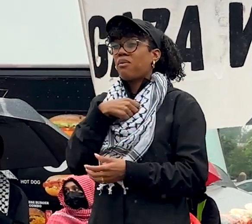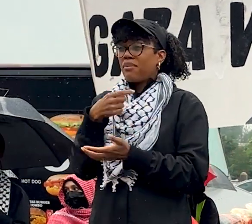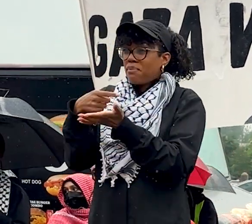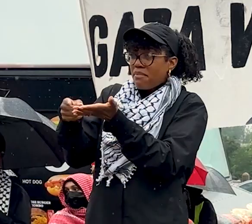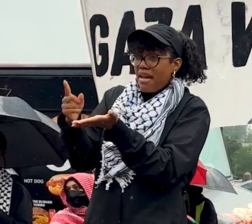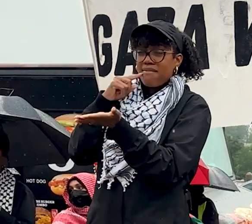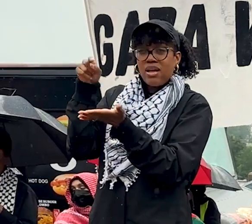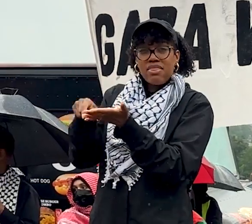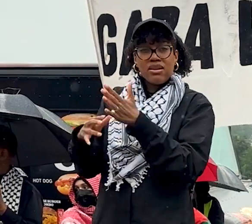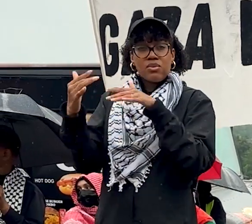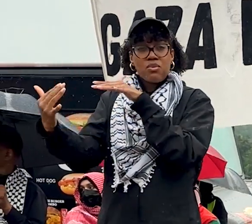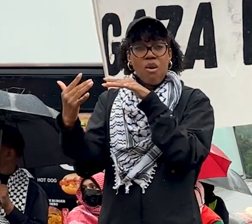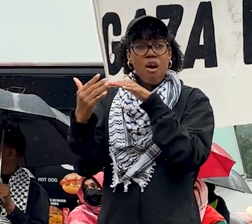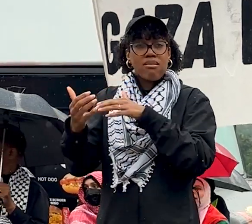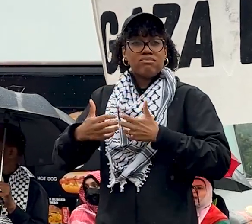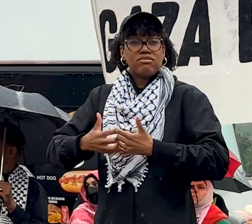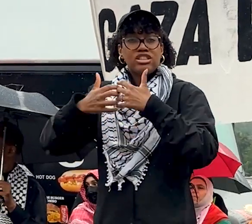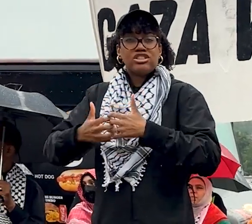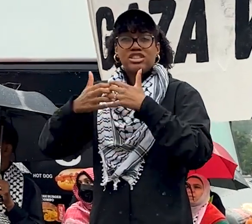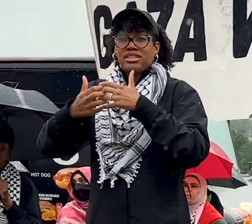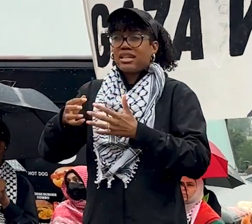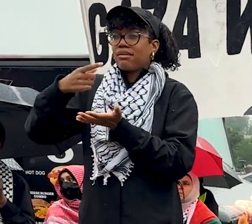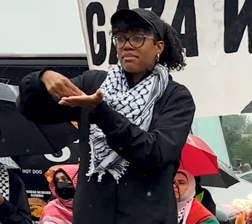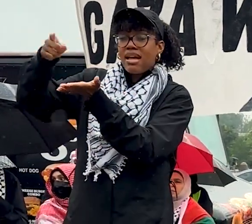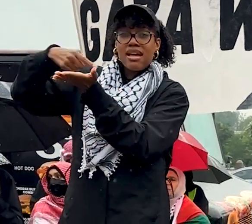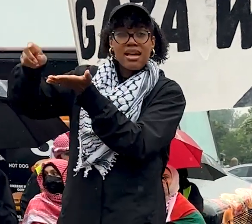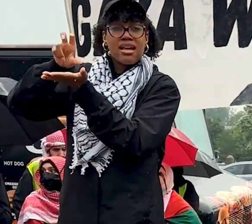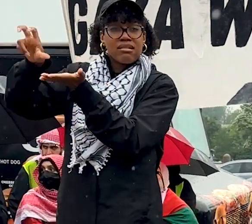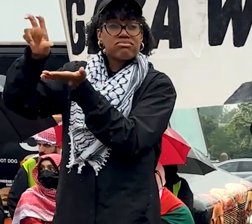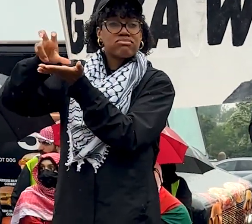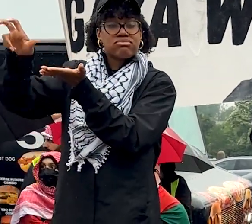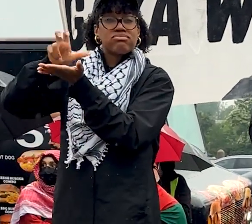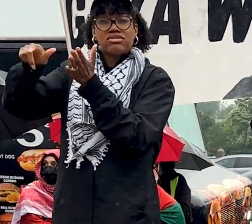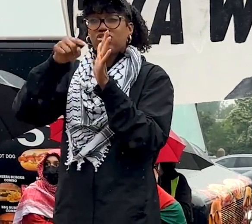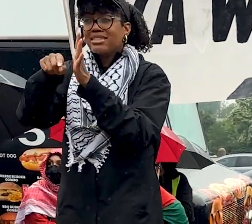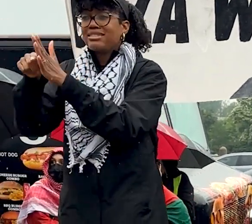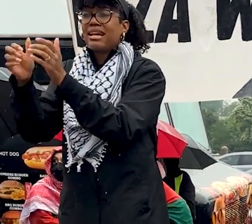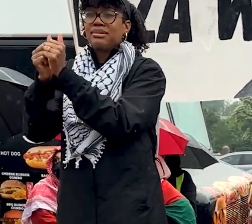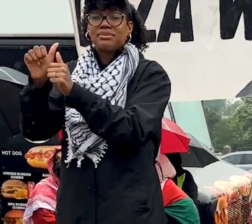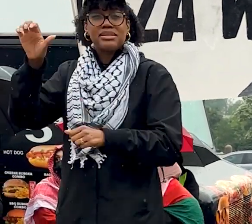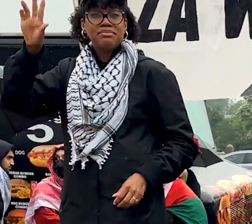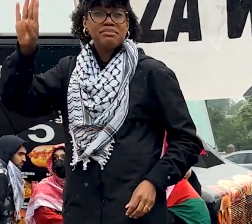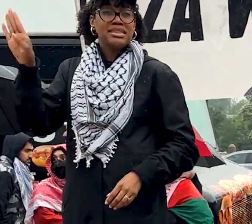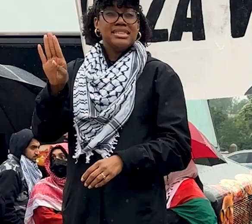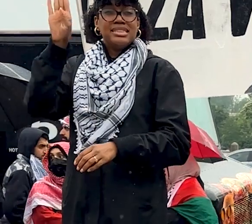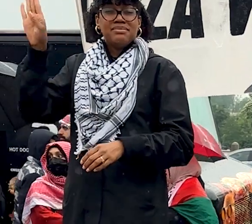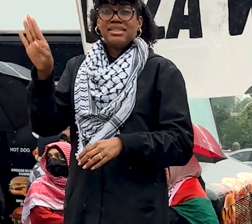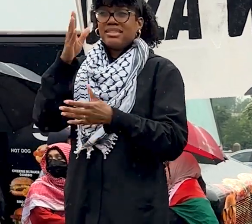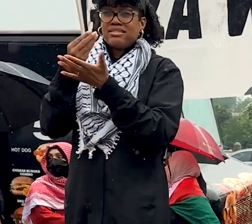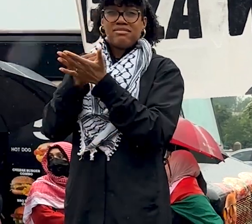machine. We're funding this genocide with tens of billions of dollars.